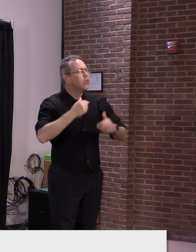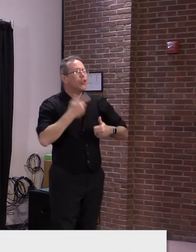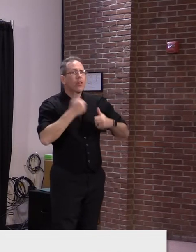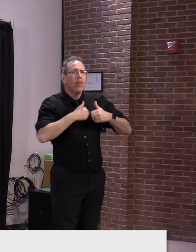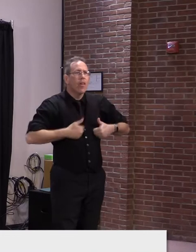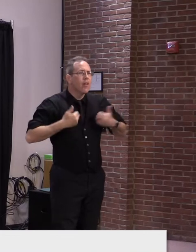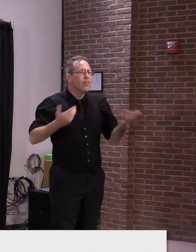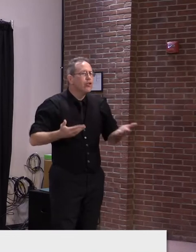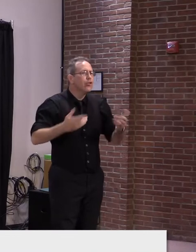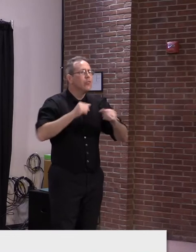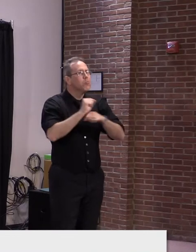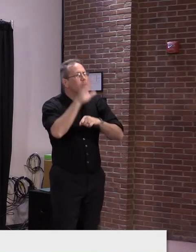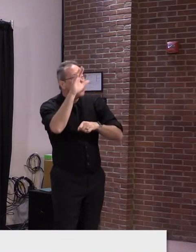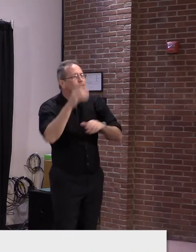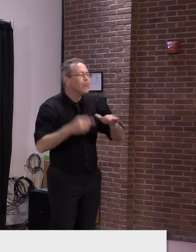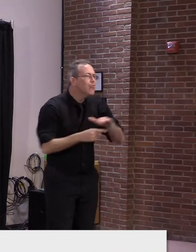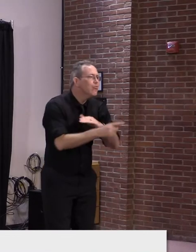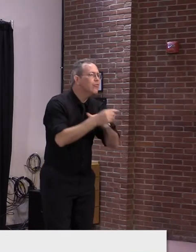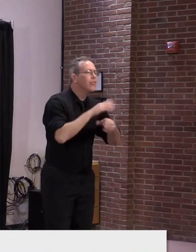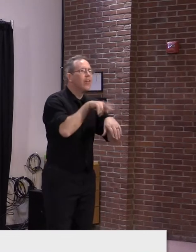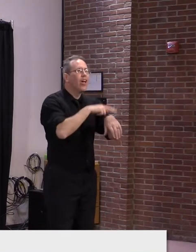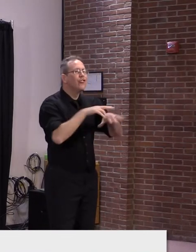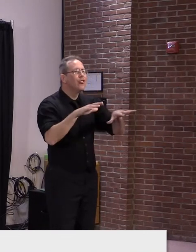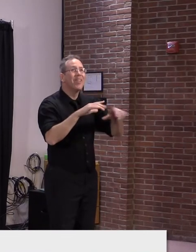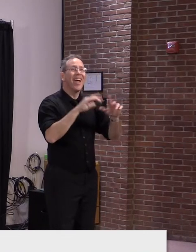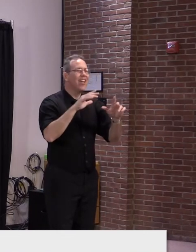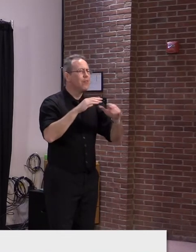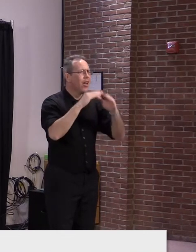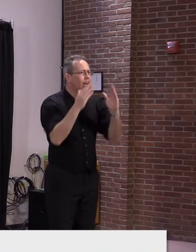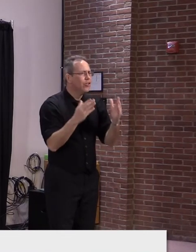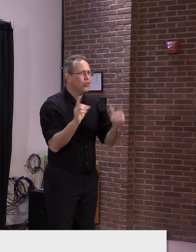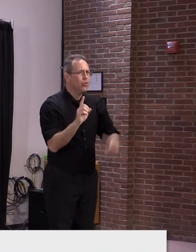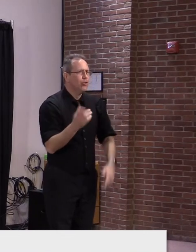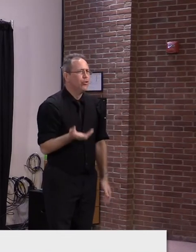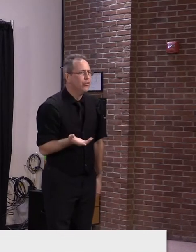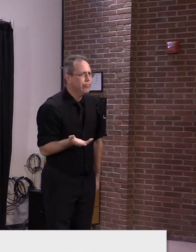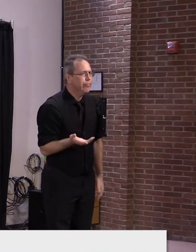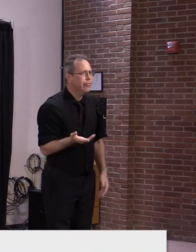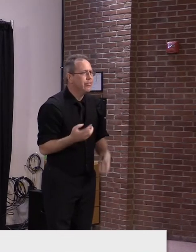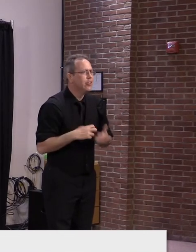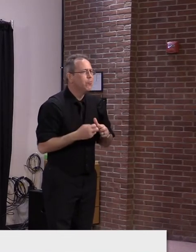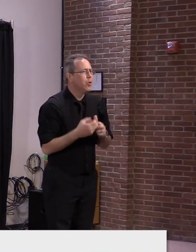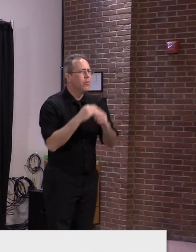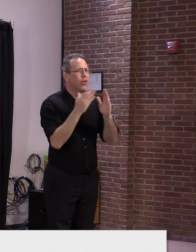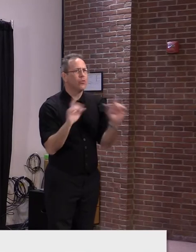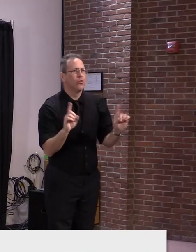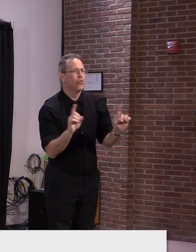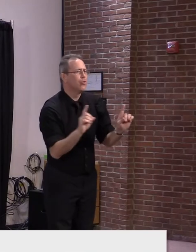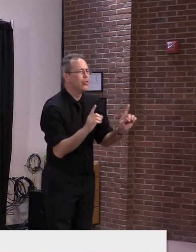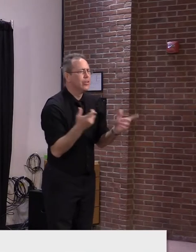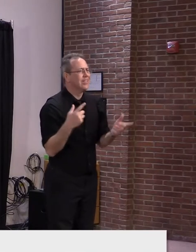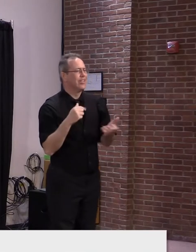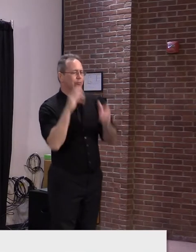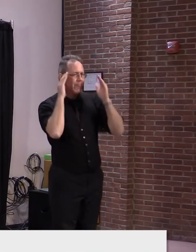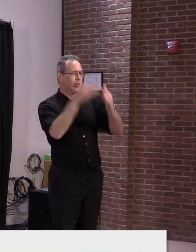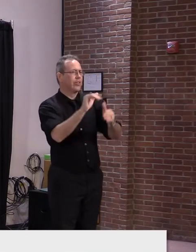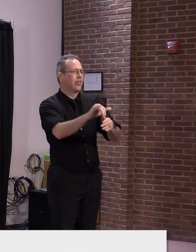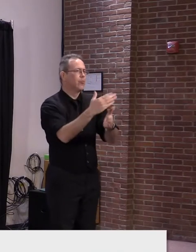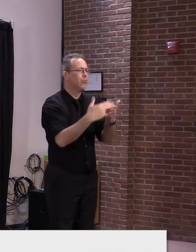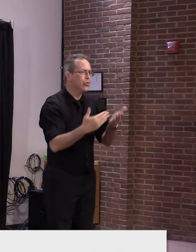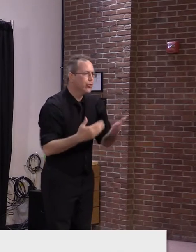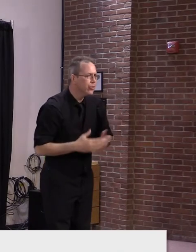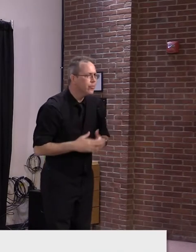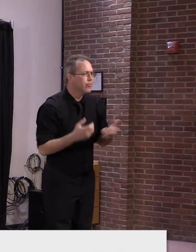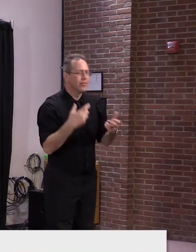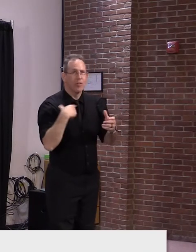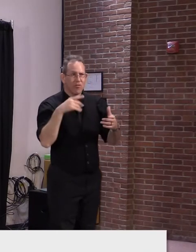they need housing in order to stay. And we continue to see, and I continue to hear